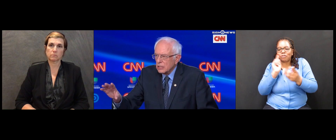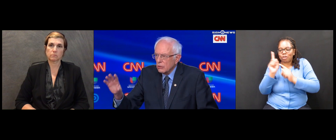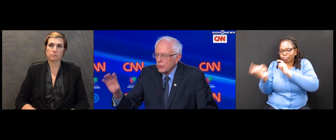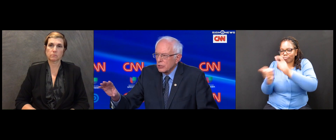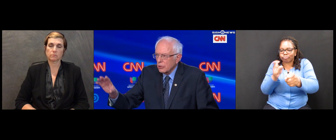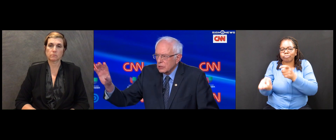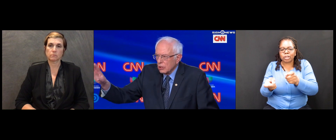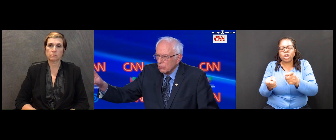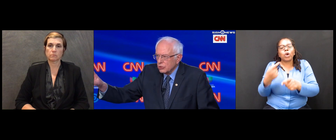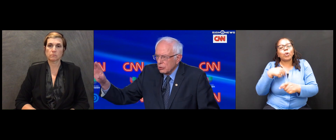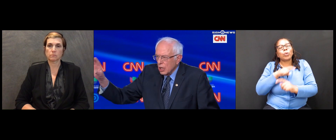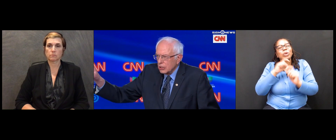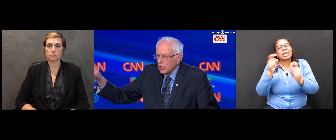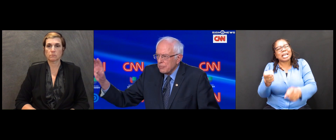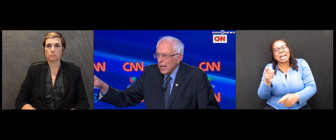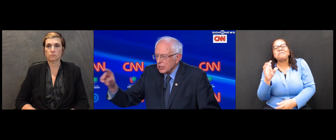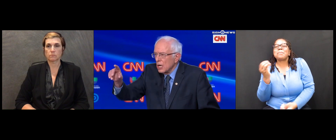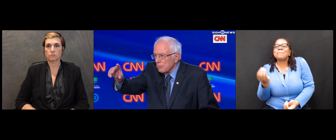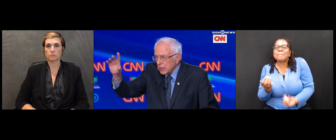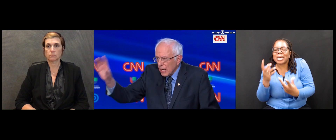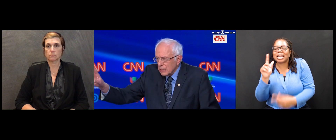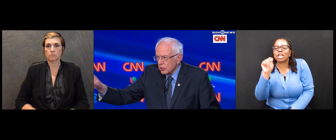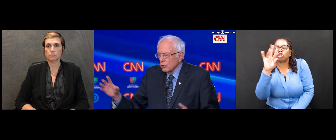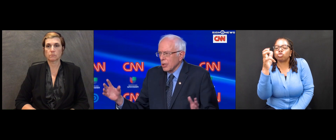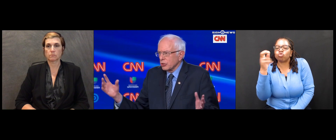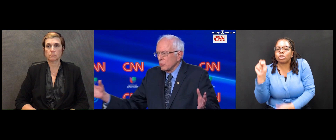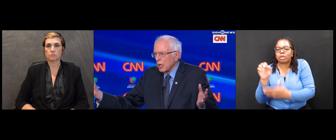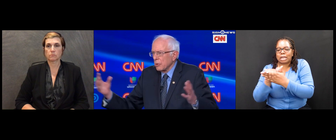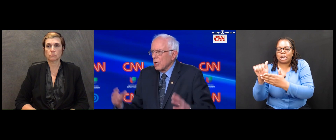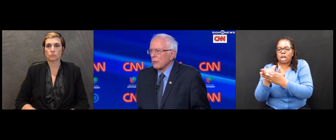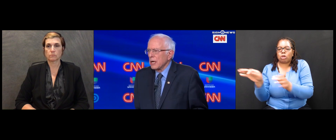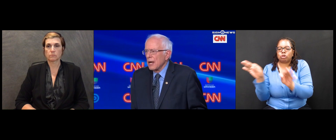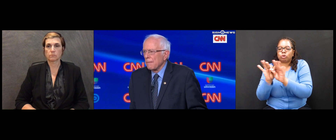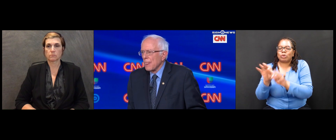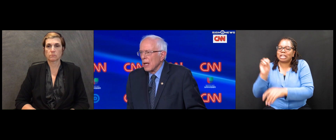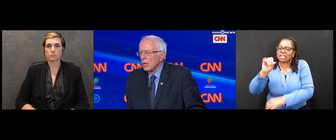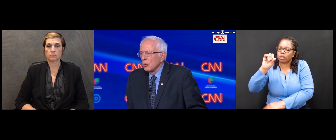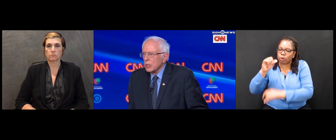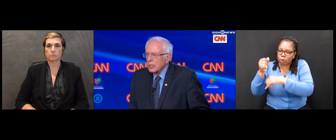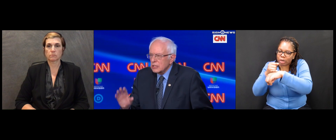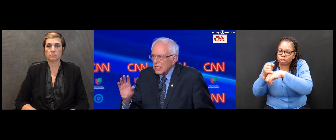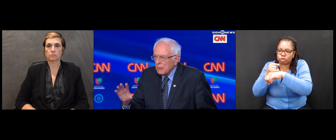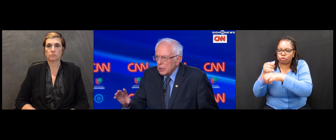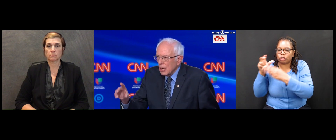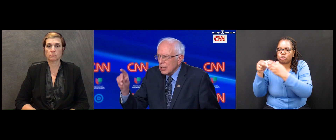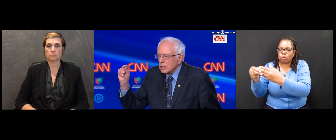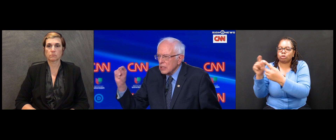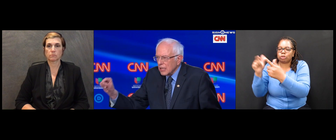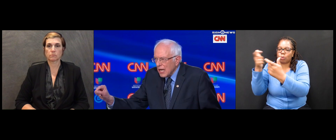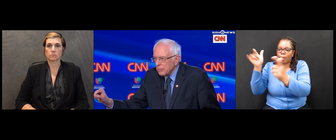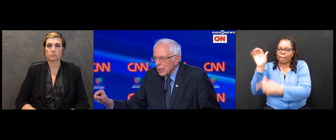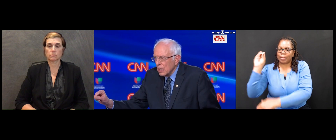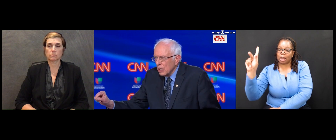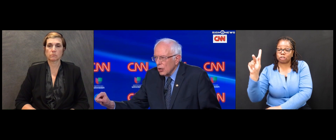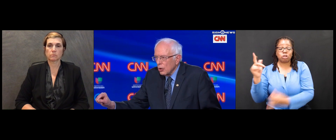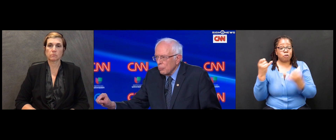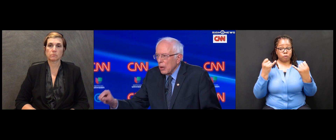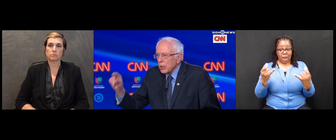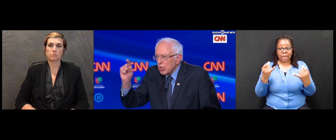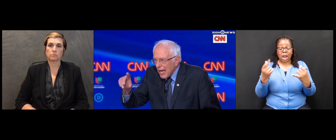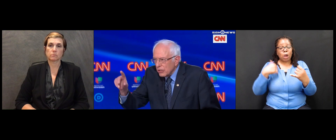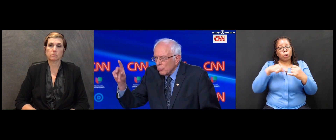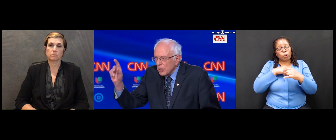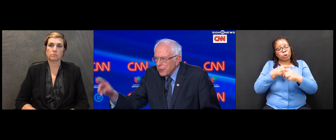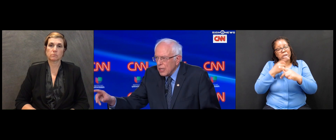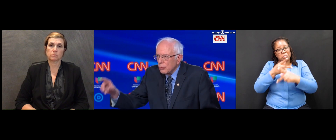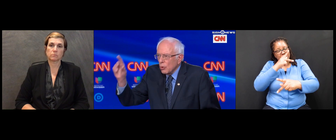dollars in zero interest loans to large banks. But to answer your question, where we are right now, we need to stabilize the economy. But